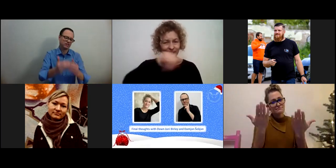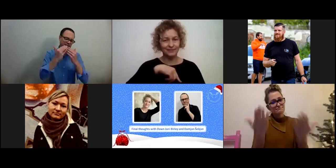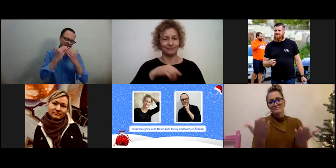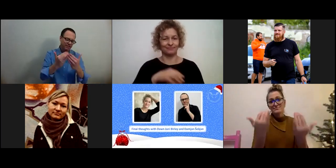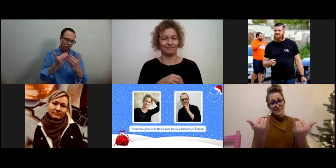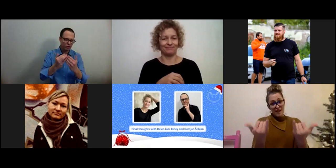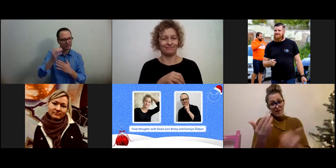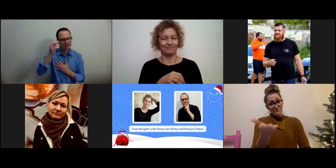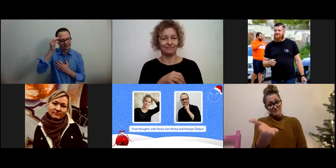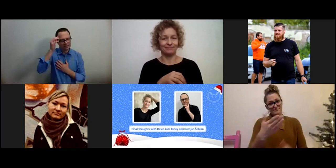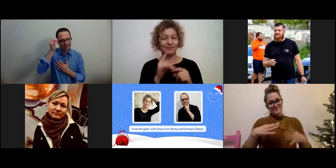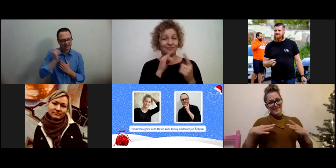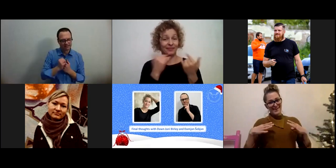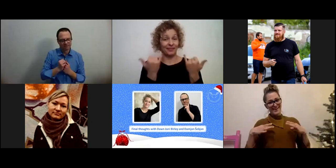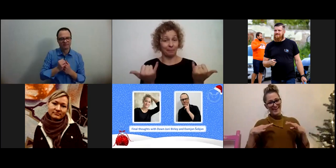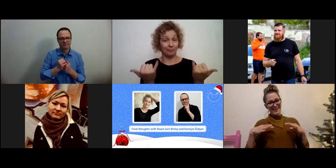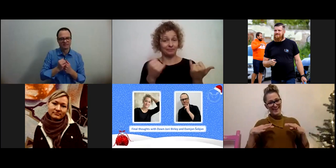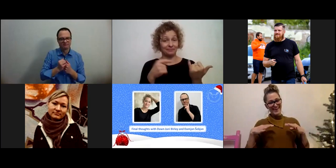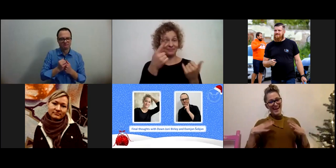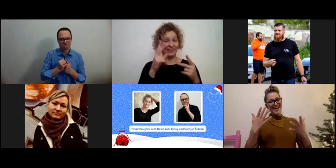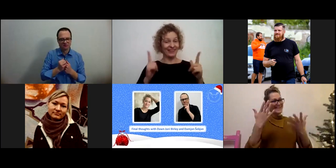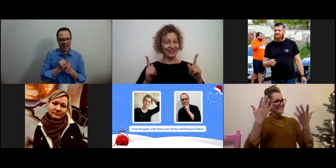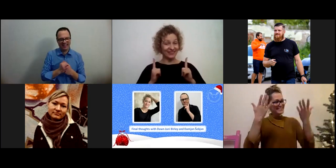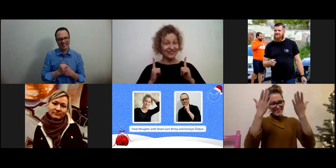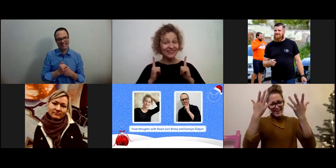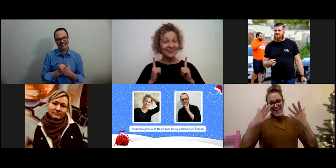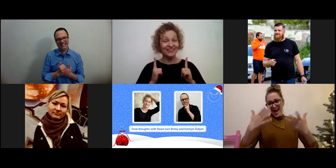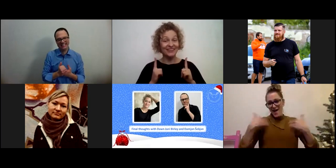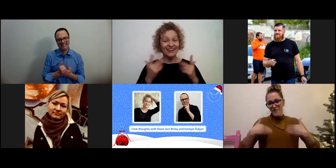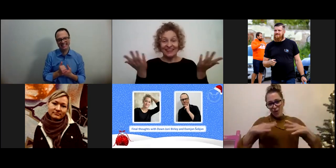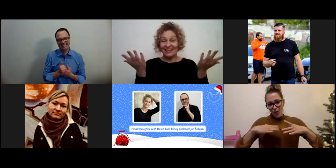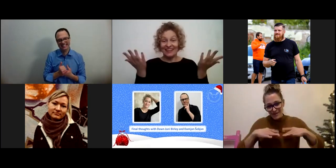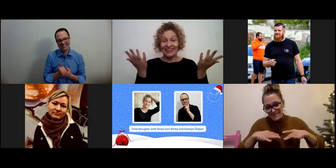again. Thank you, Dawn. All right.